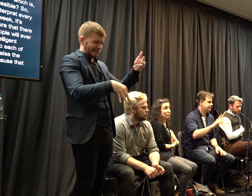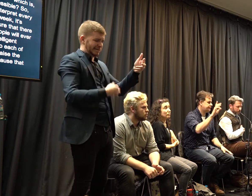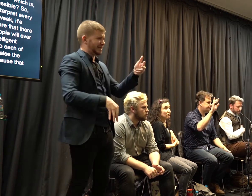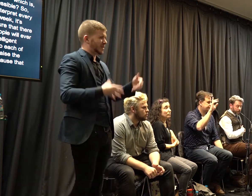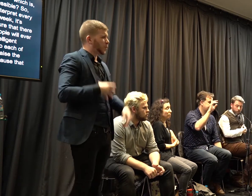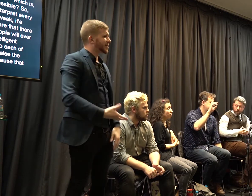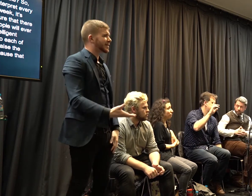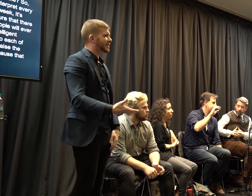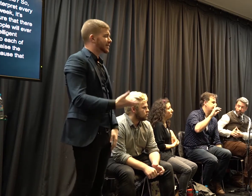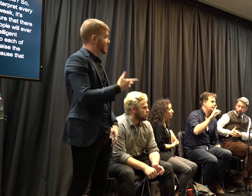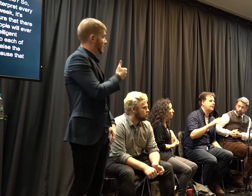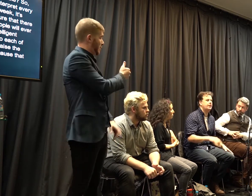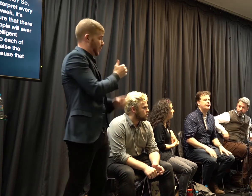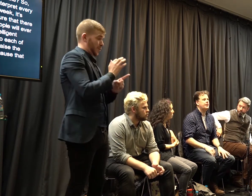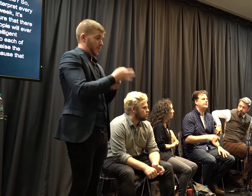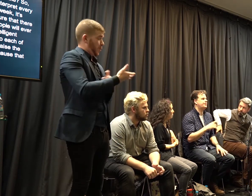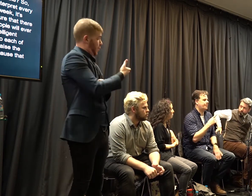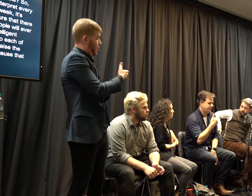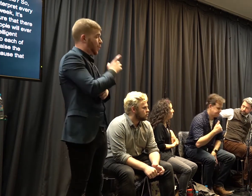It's a very good point. Oh, Louis.